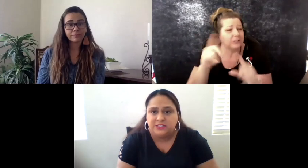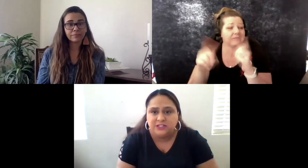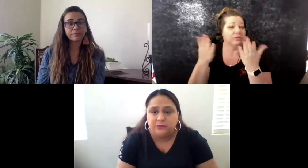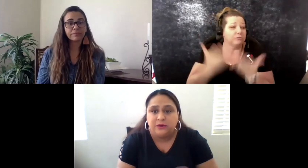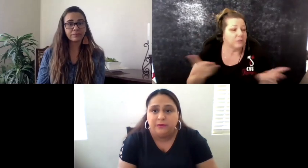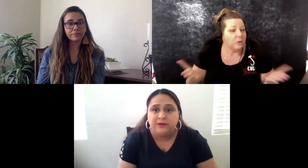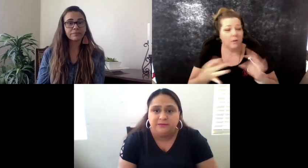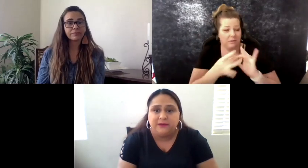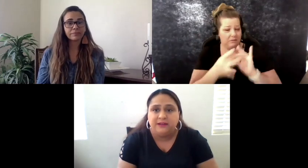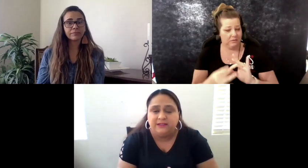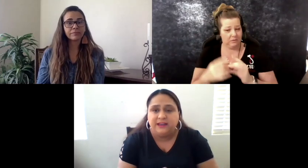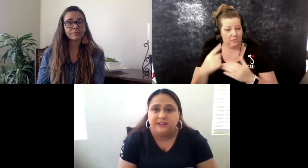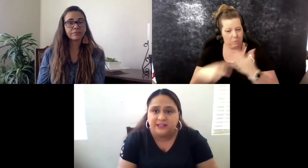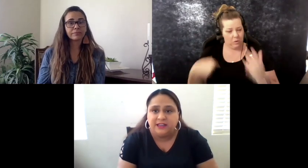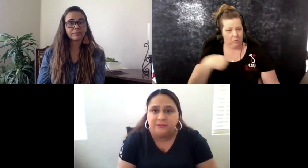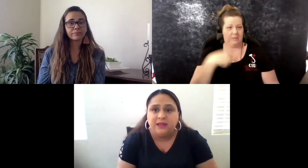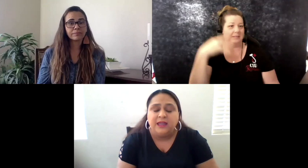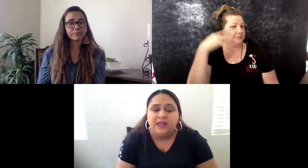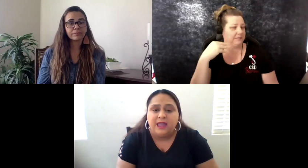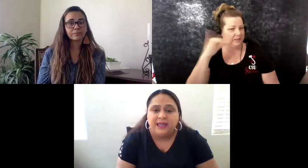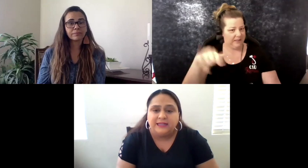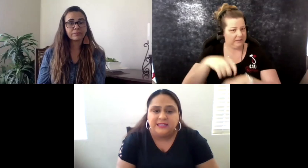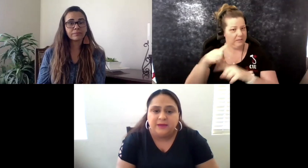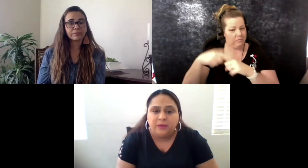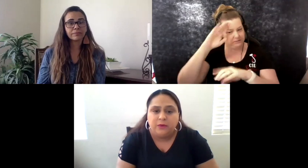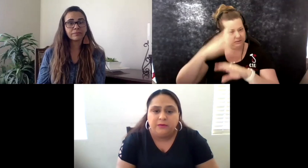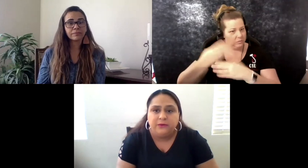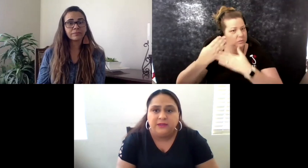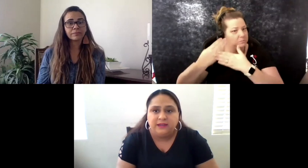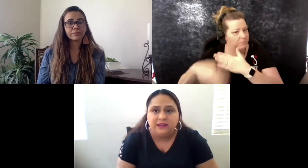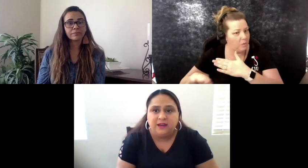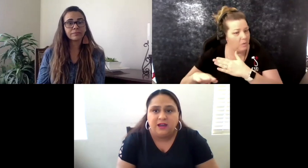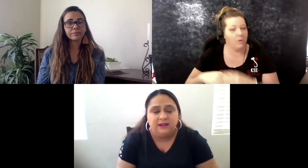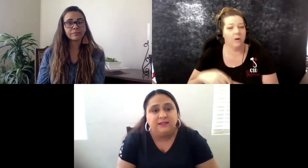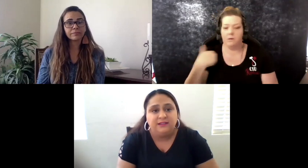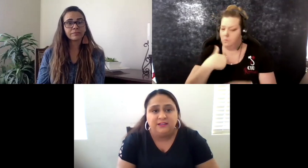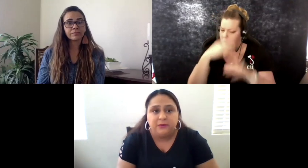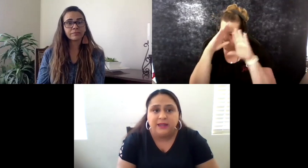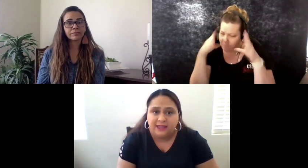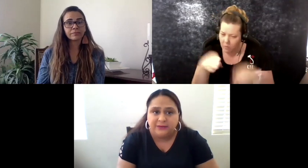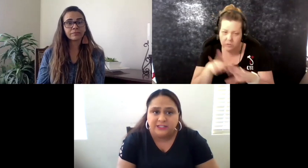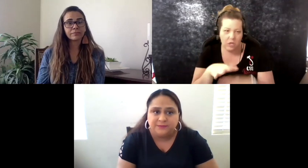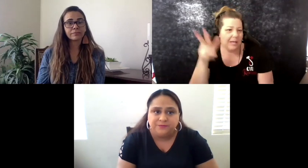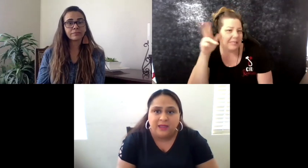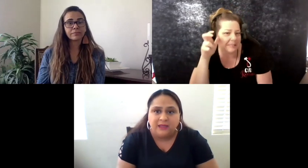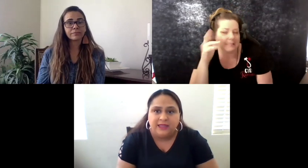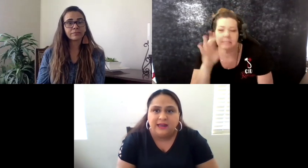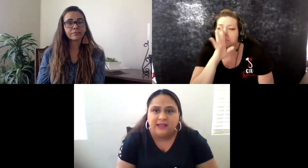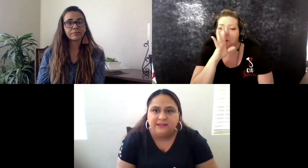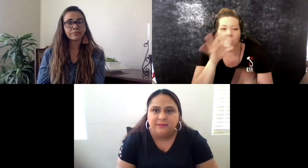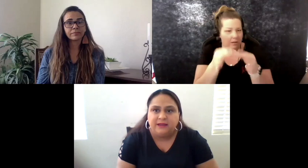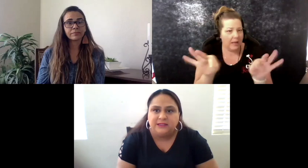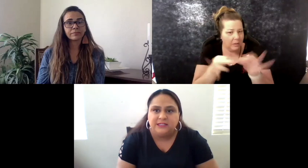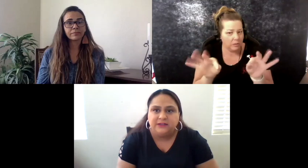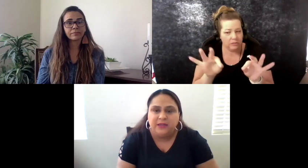regards to what we were experiencing at the time. And we were focusing on listening and spoken language. That